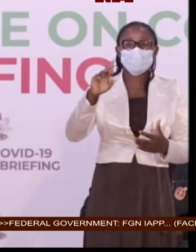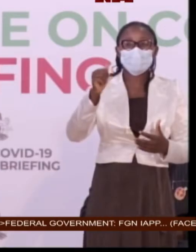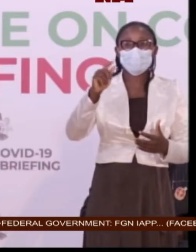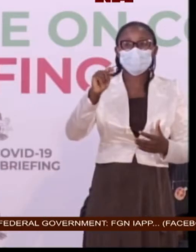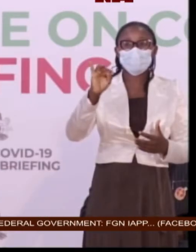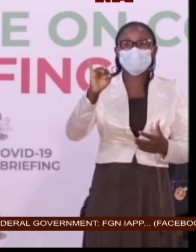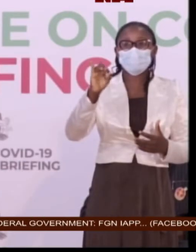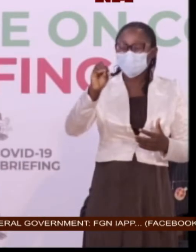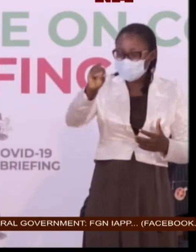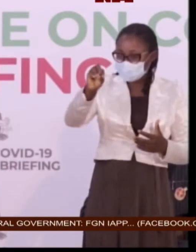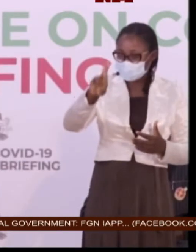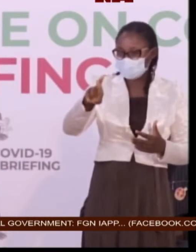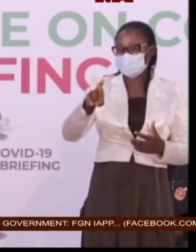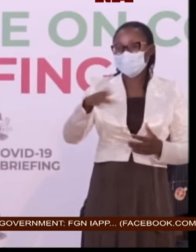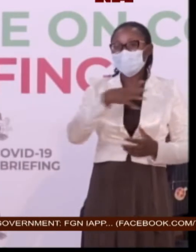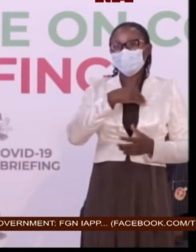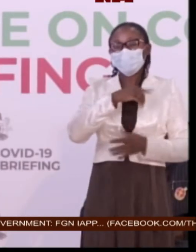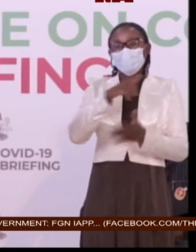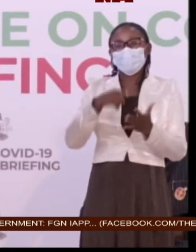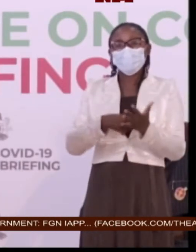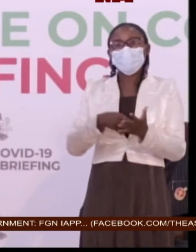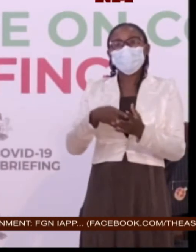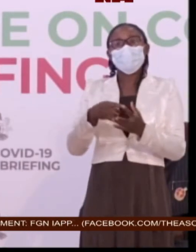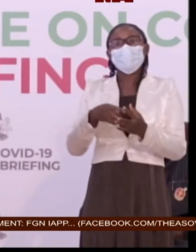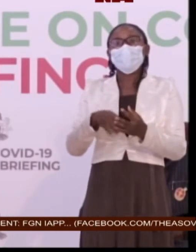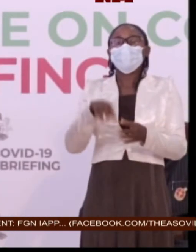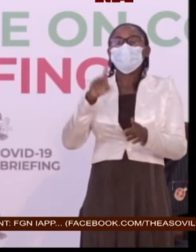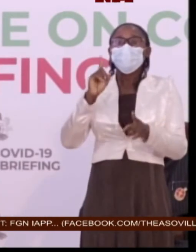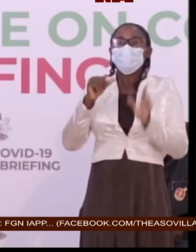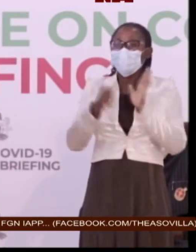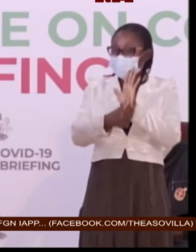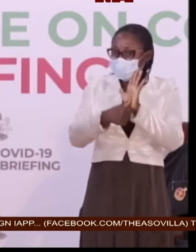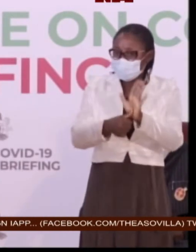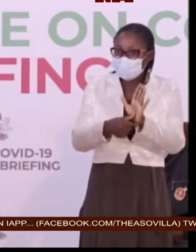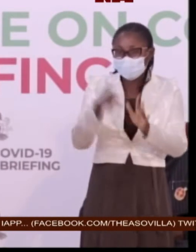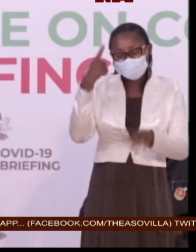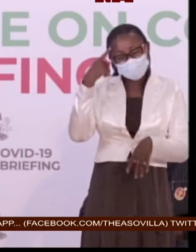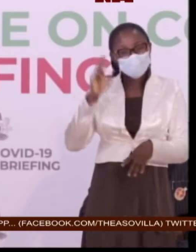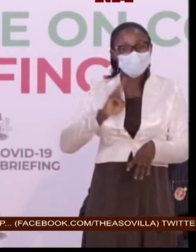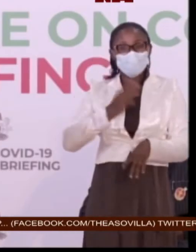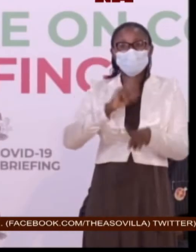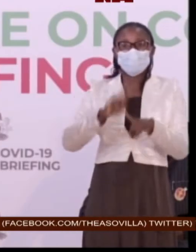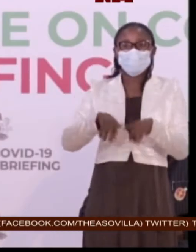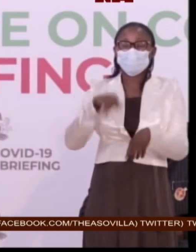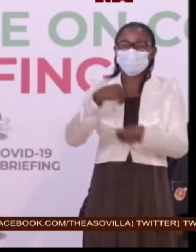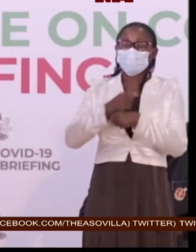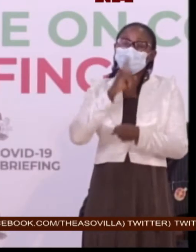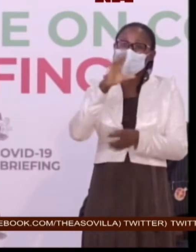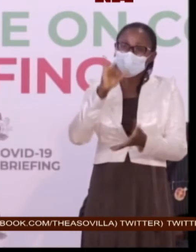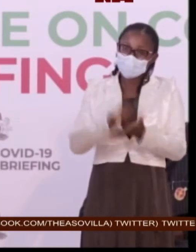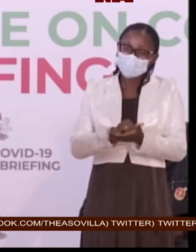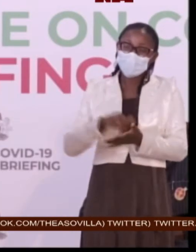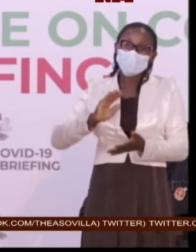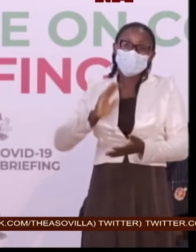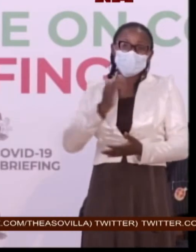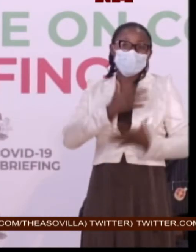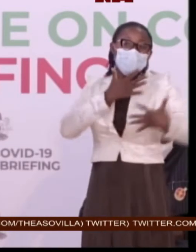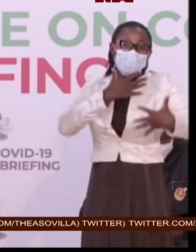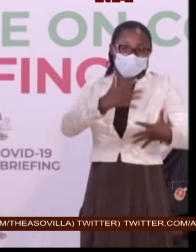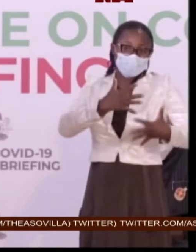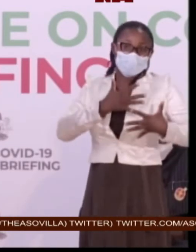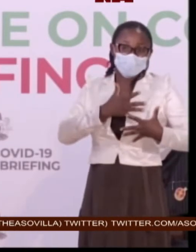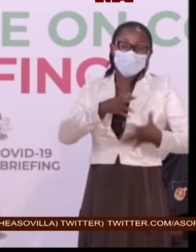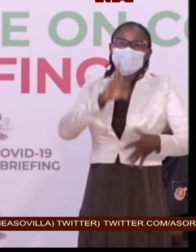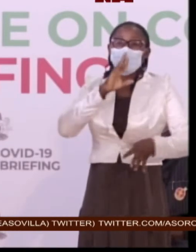has buttressed the need for us to ensure that our oxygen plants